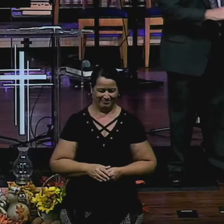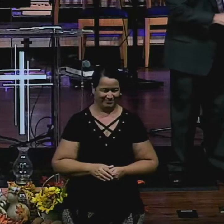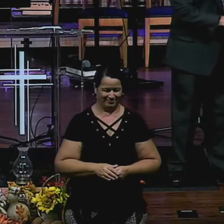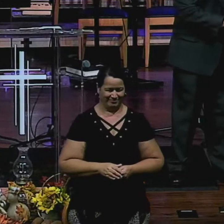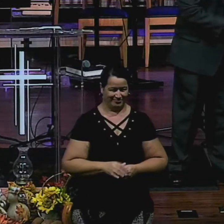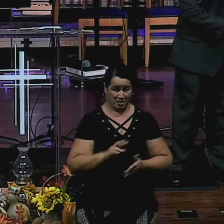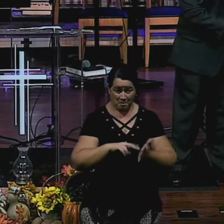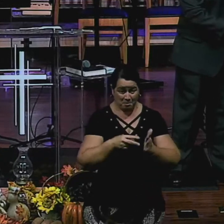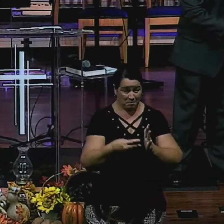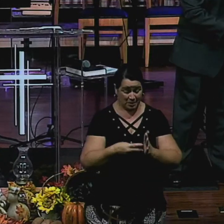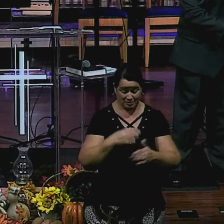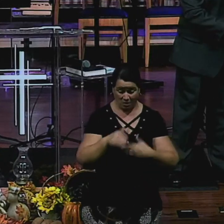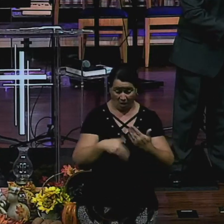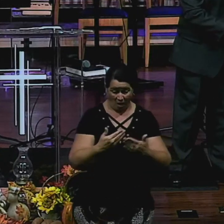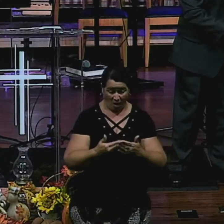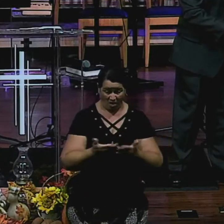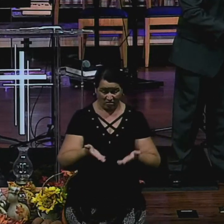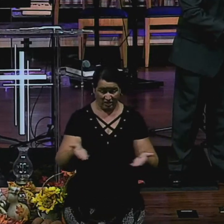all matter is